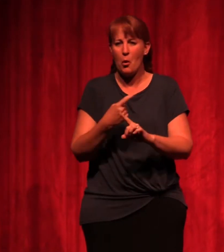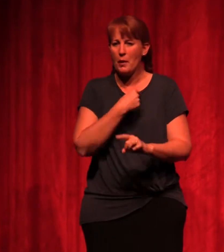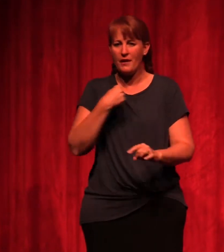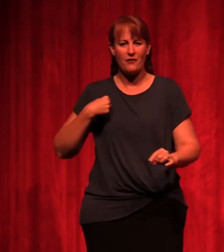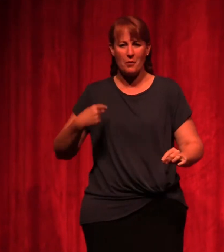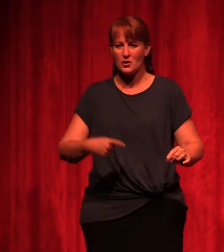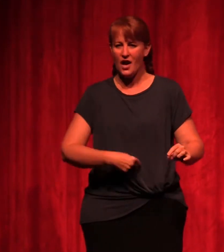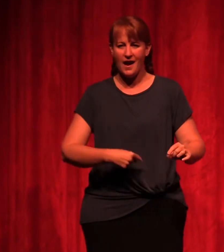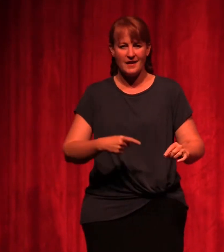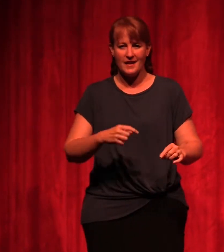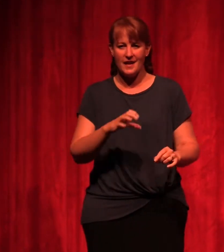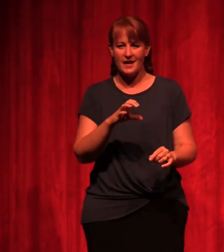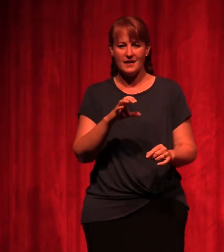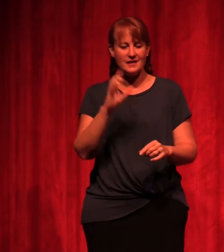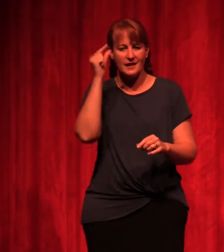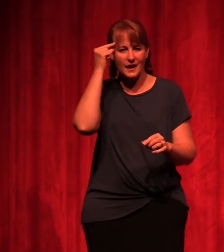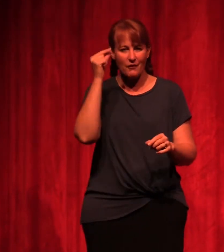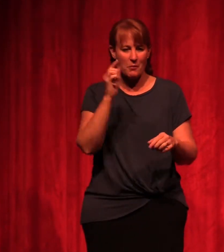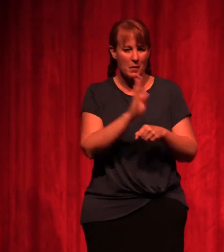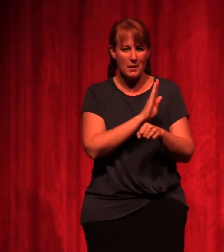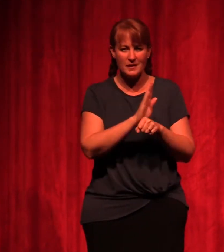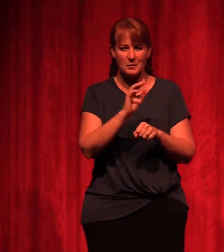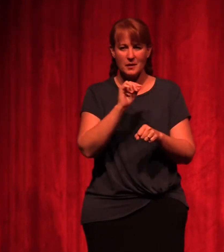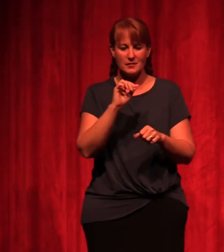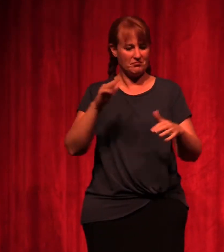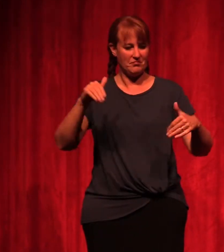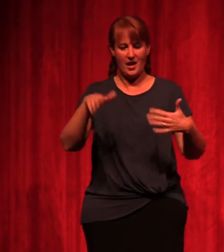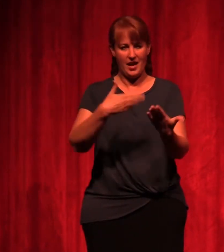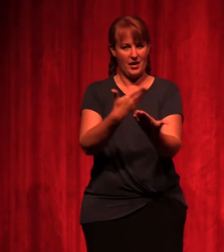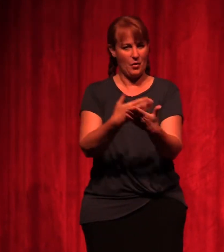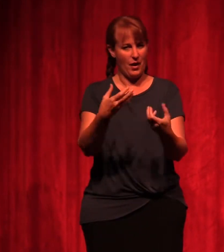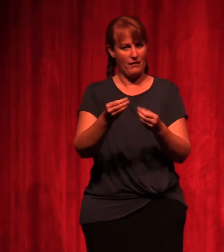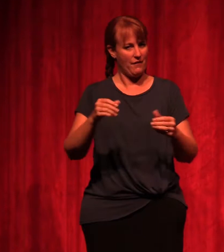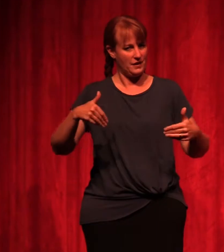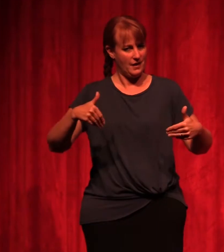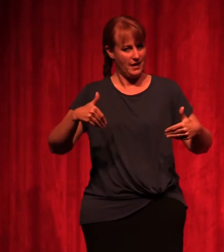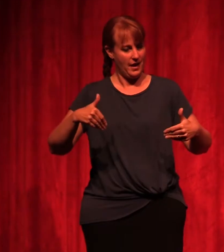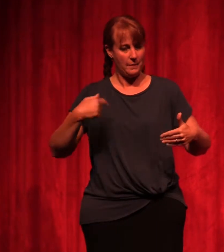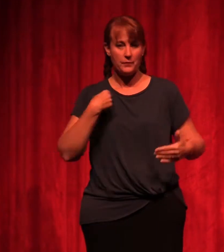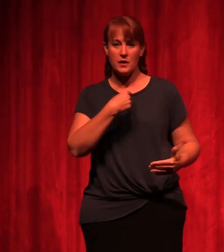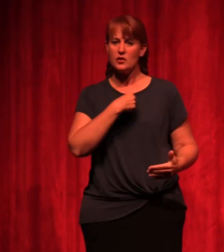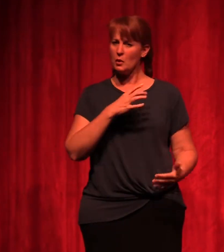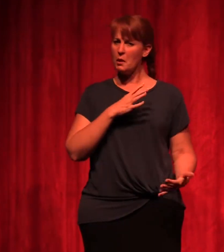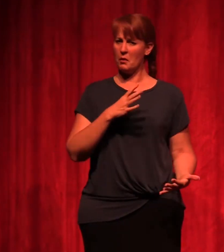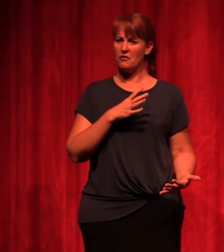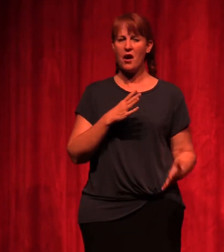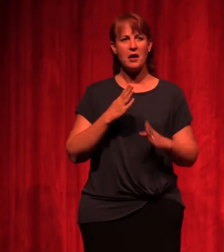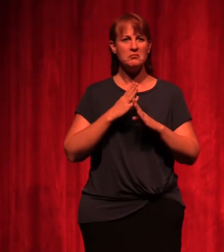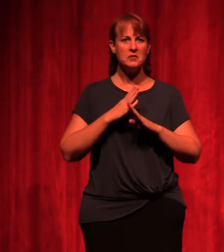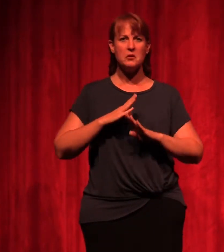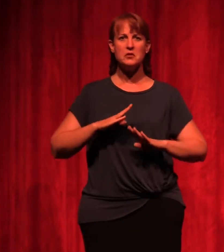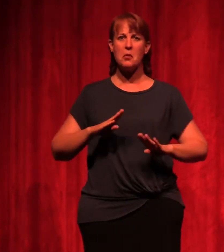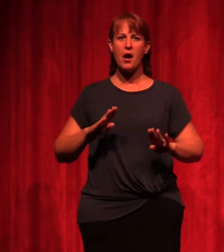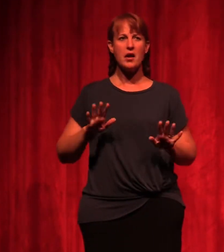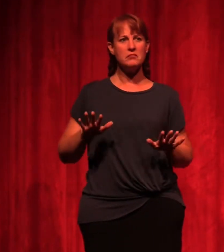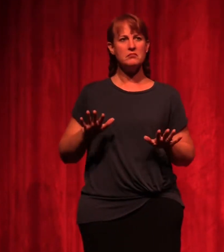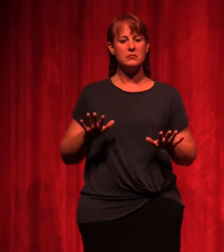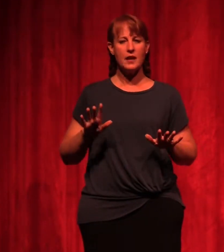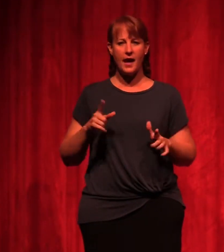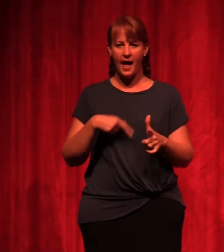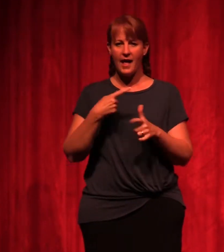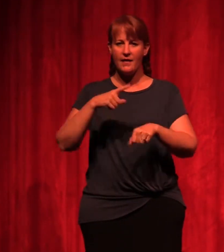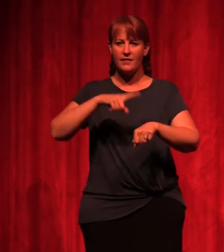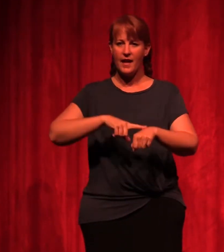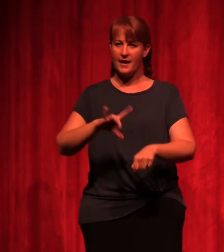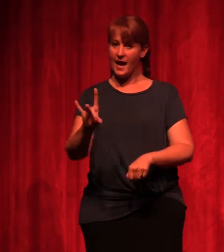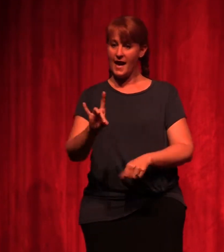had gotten to their office yet. So we were fine and it was quiet. Then at around